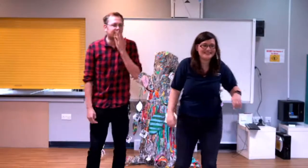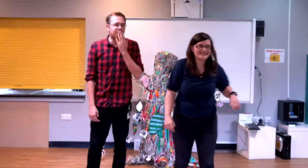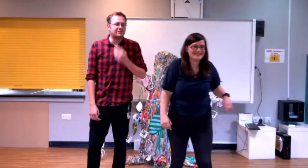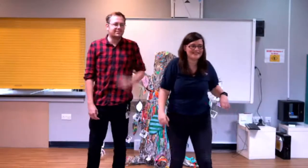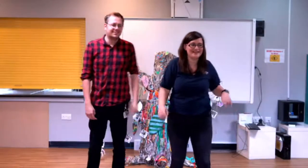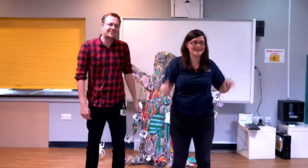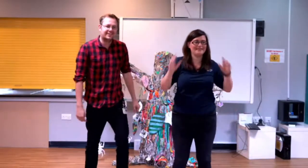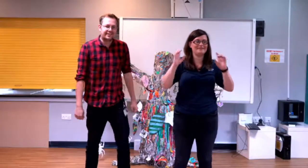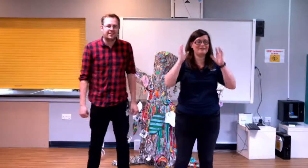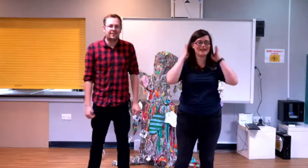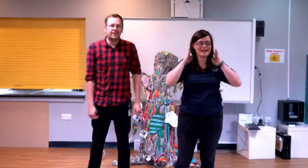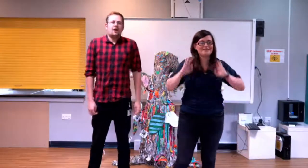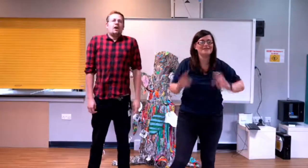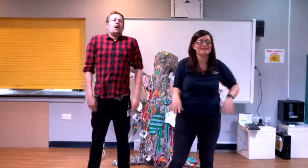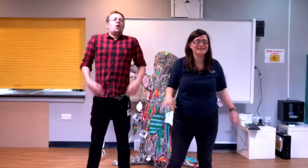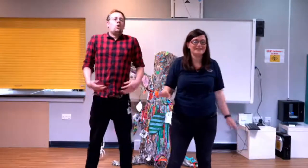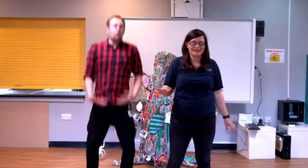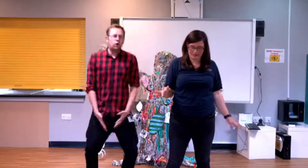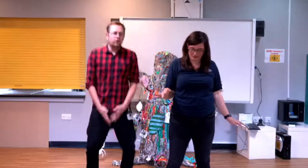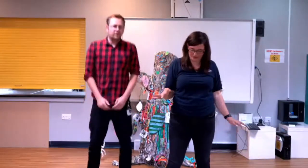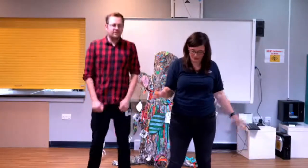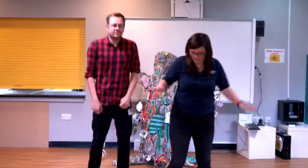Whoops. Right, one more go.